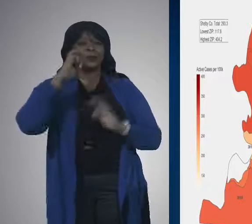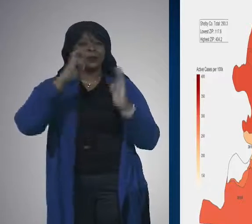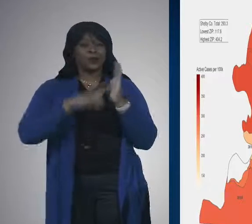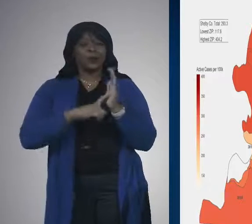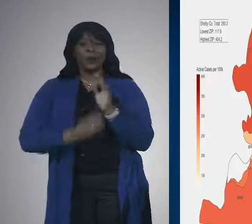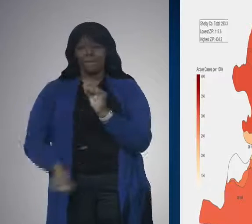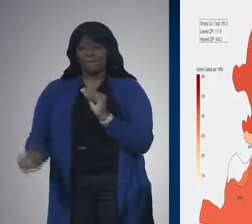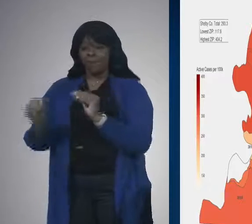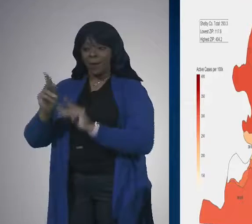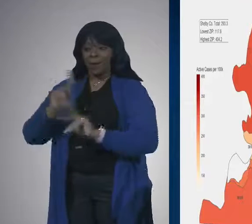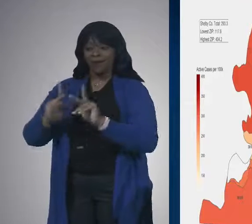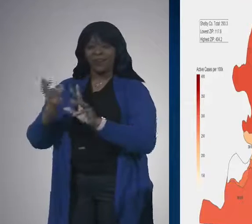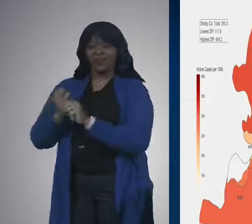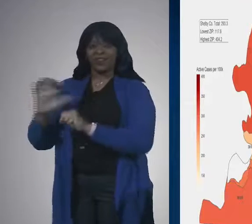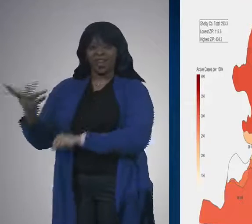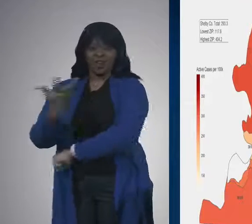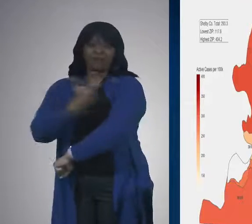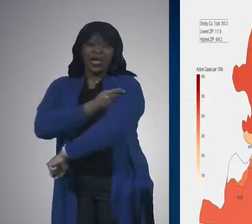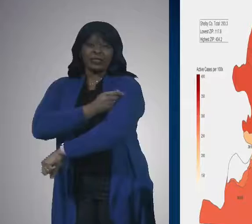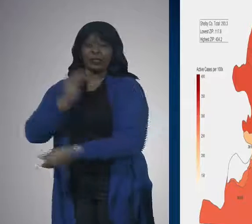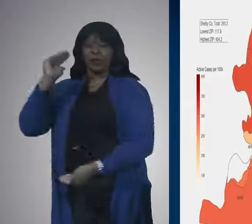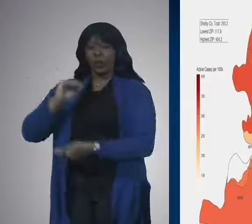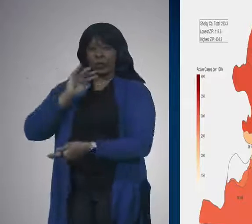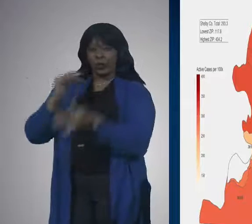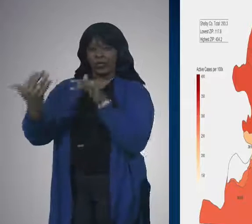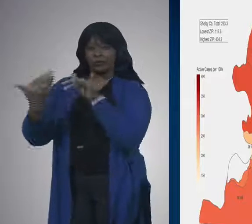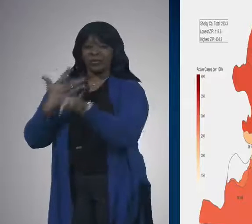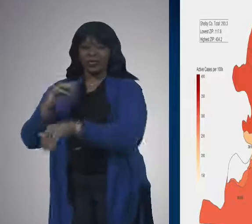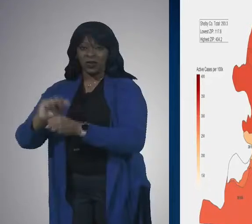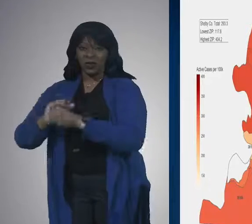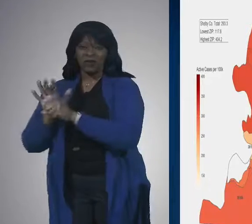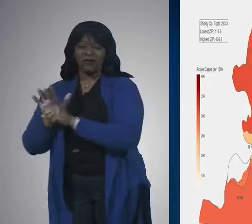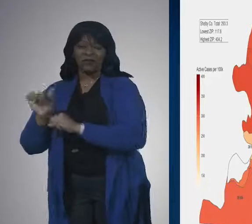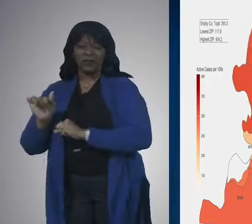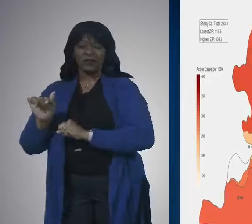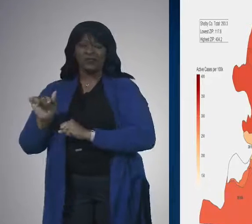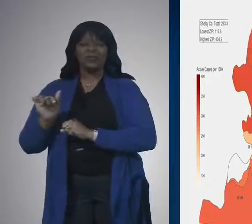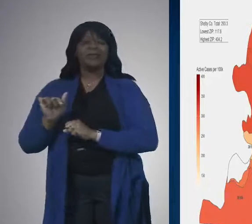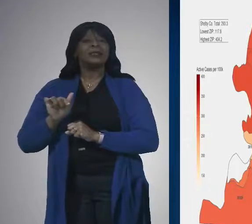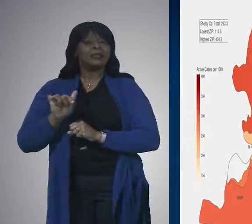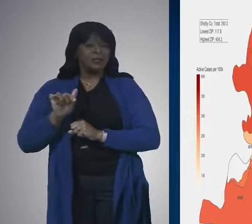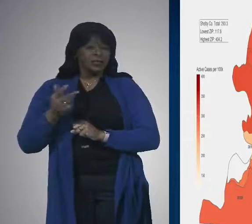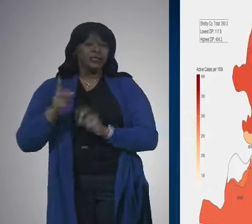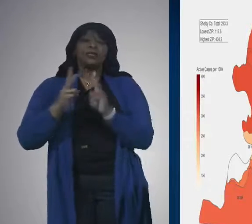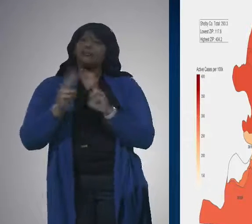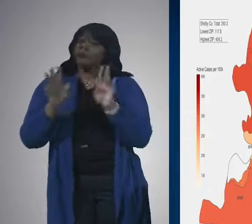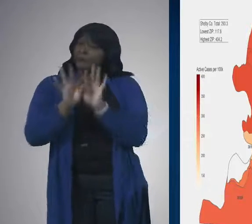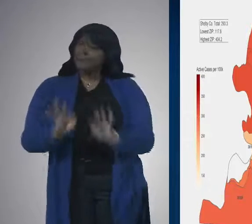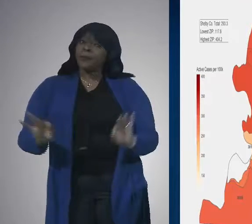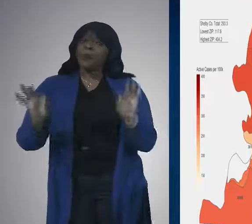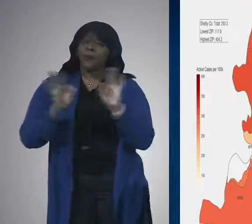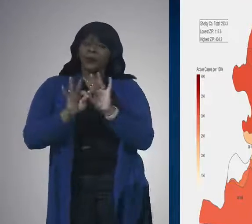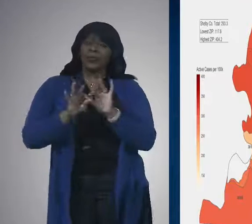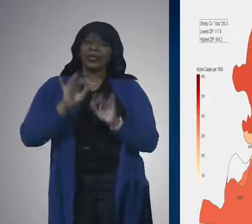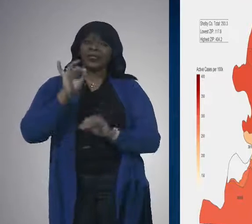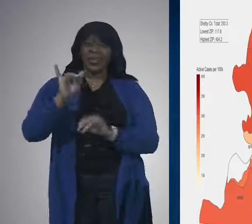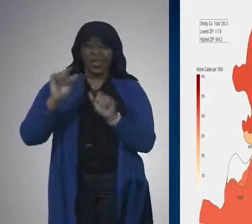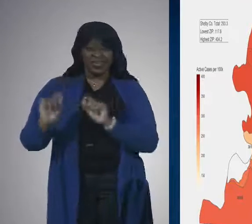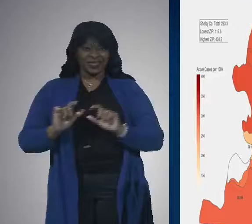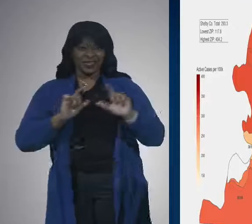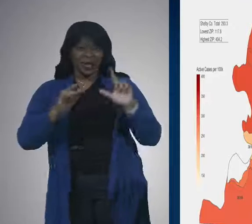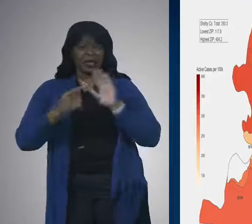our highest vaccination rates. Therefore, it is very important, and this